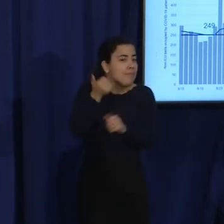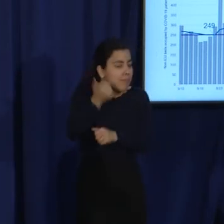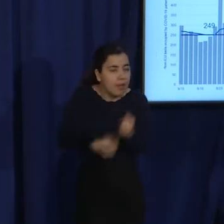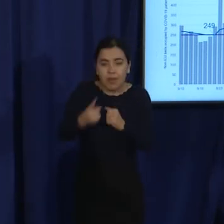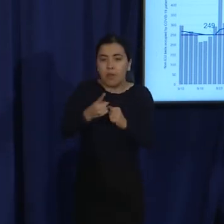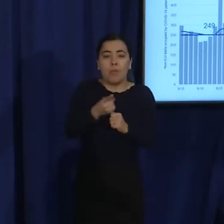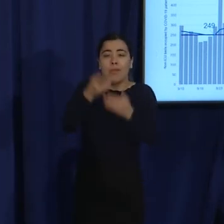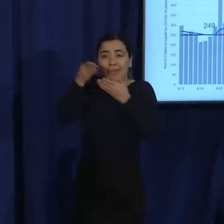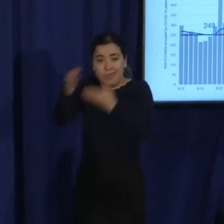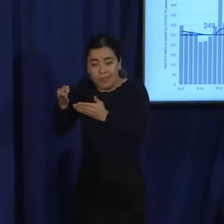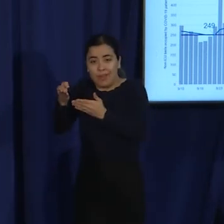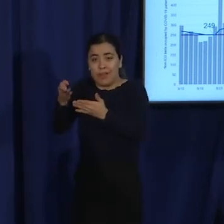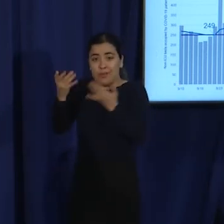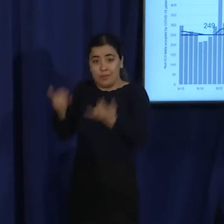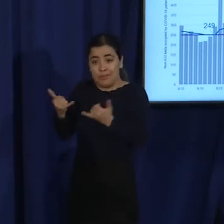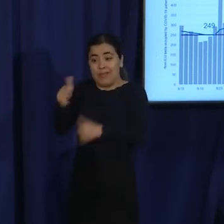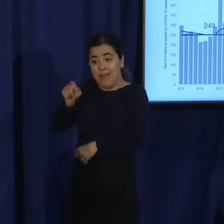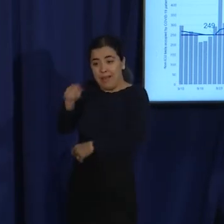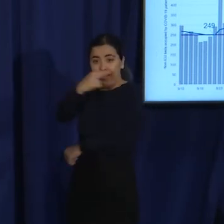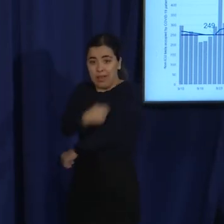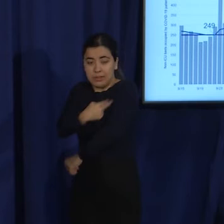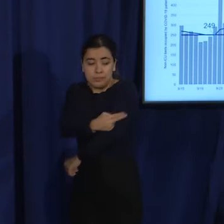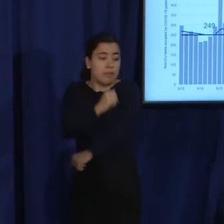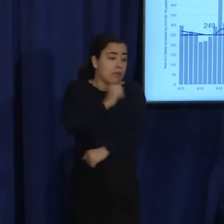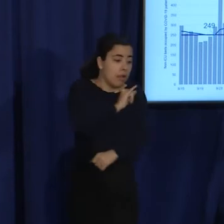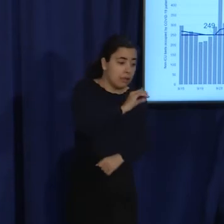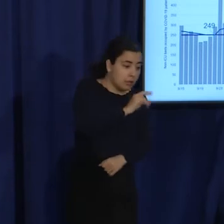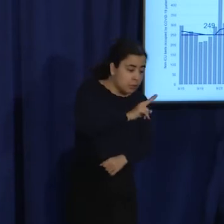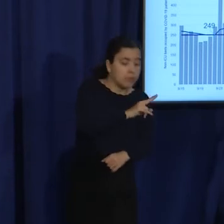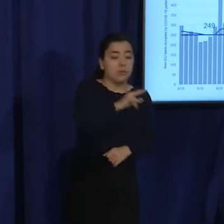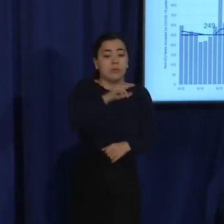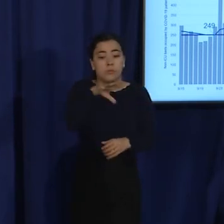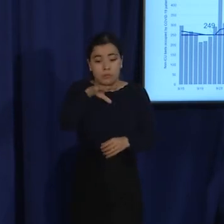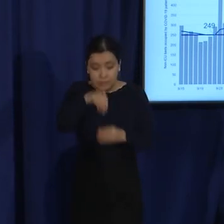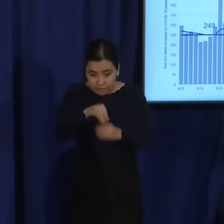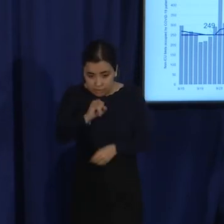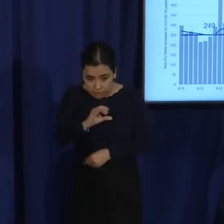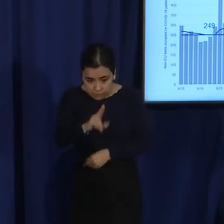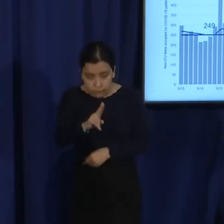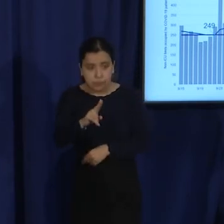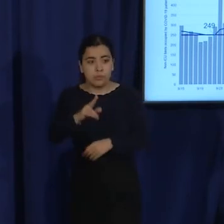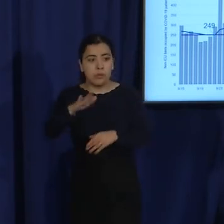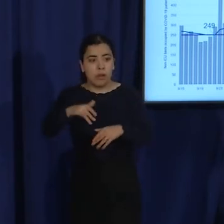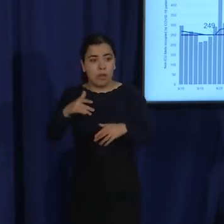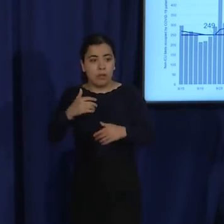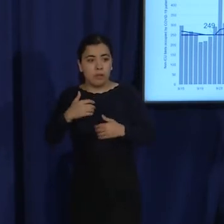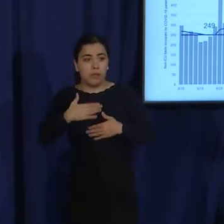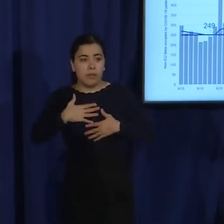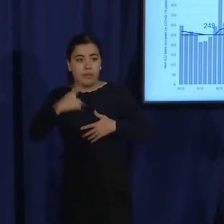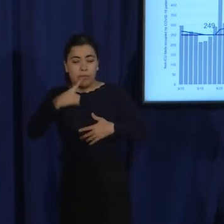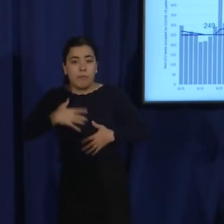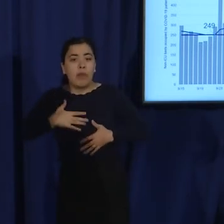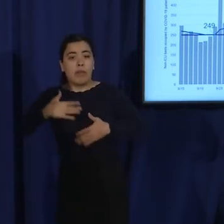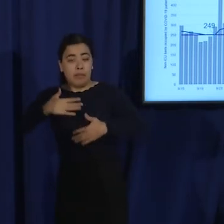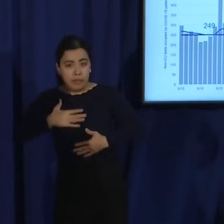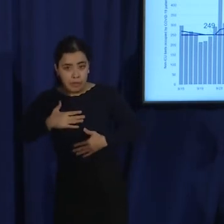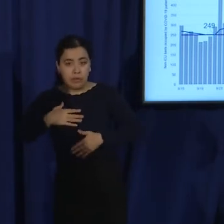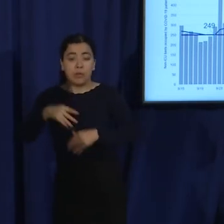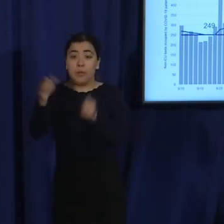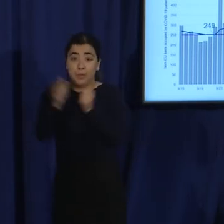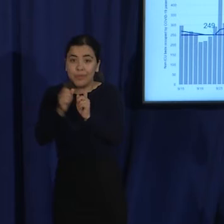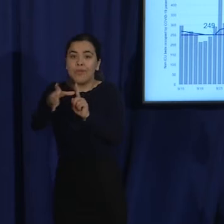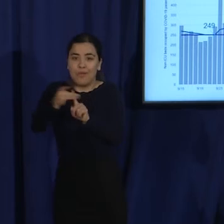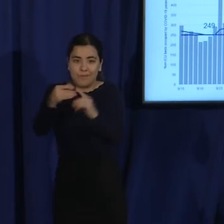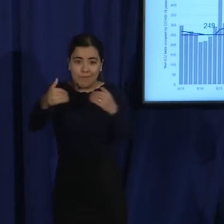a non-ICU bed, an ICU bed, on a ventilator, with COVID-19. We include both